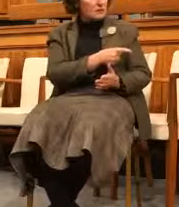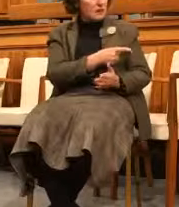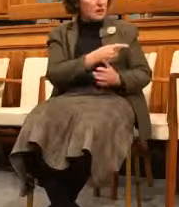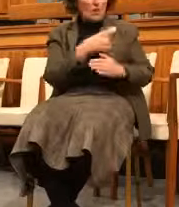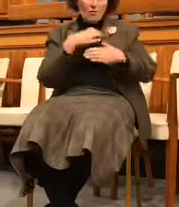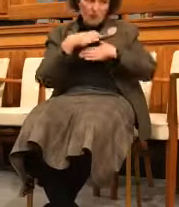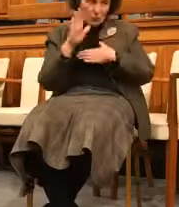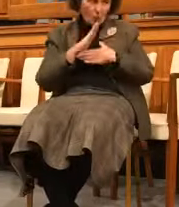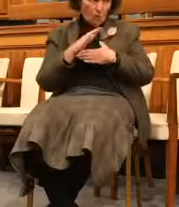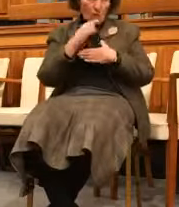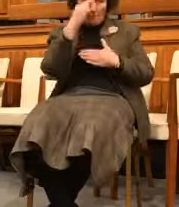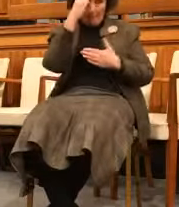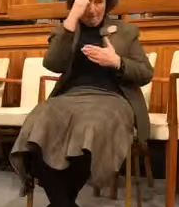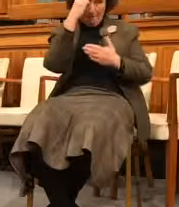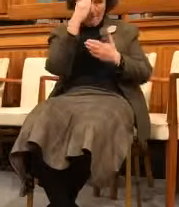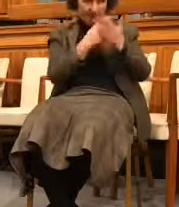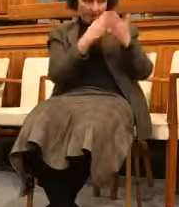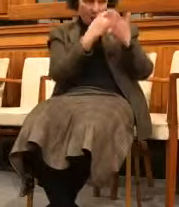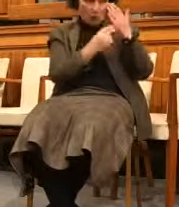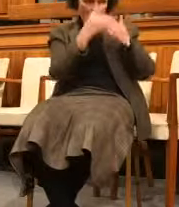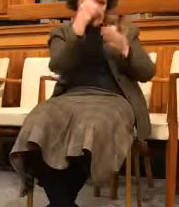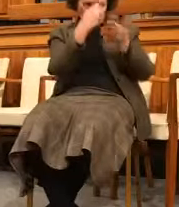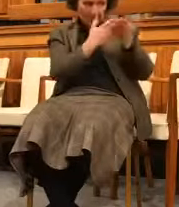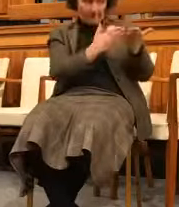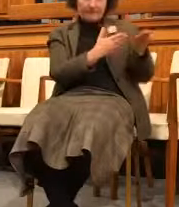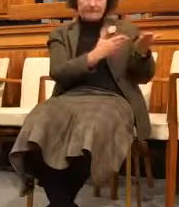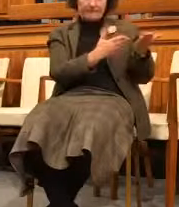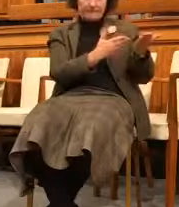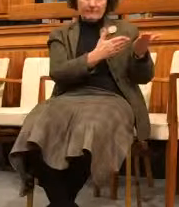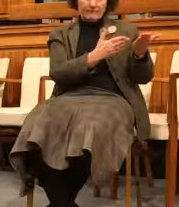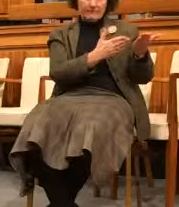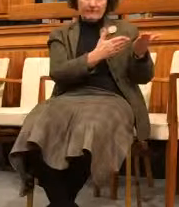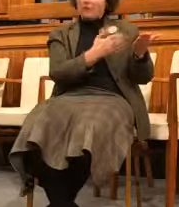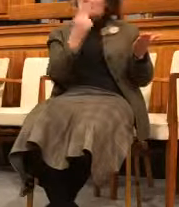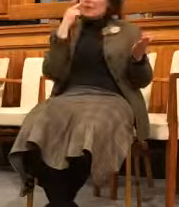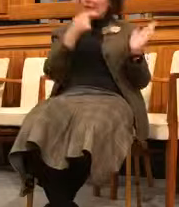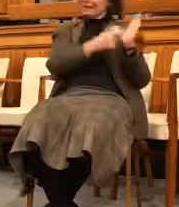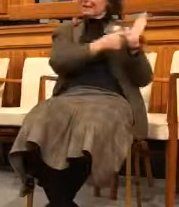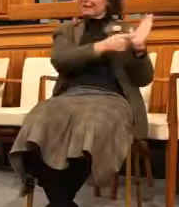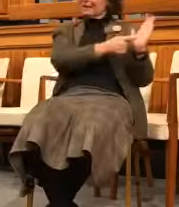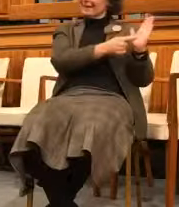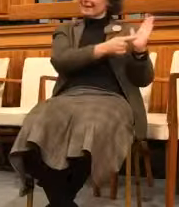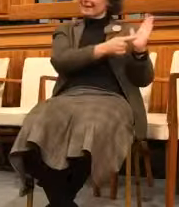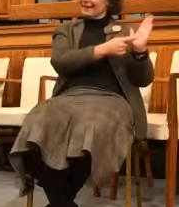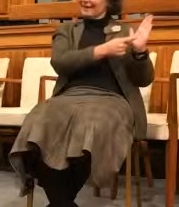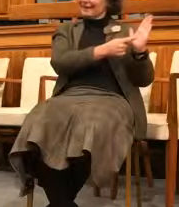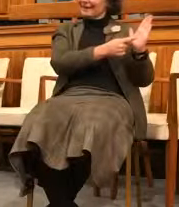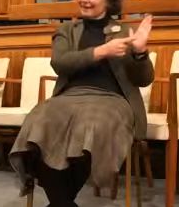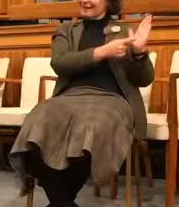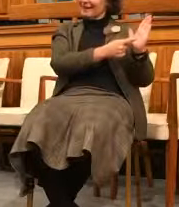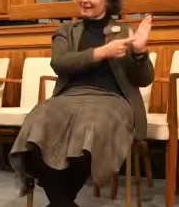believe." Do you hear the authority for faith to the ruler of the synagogue?